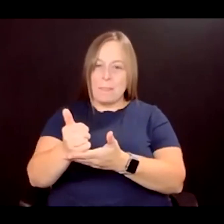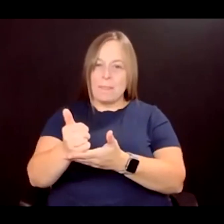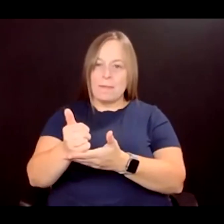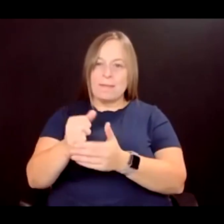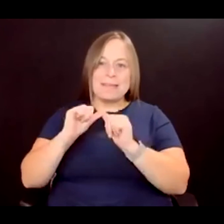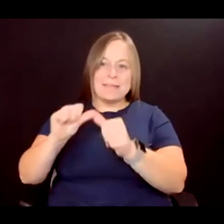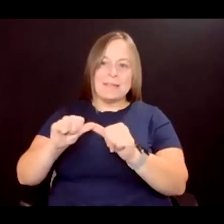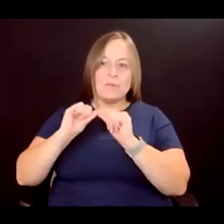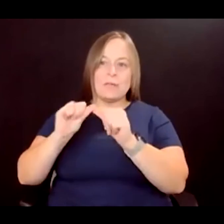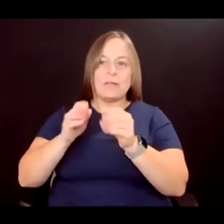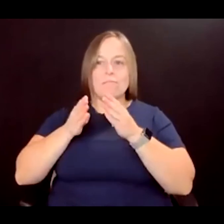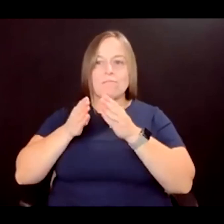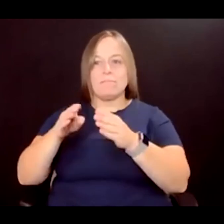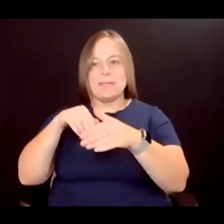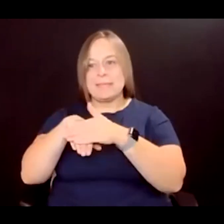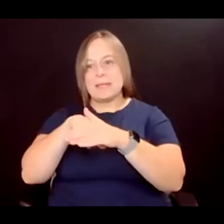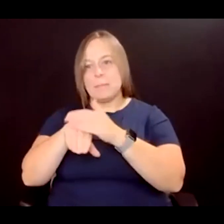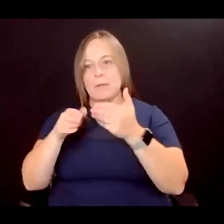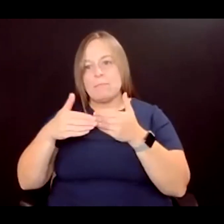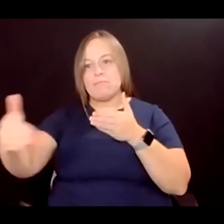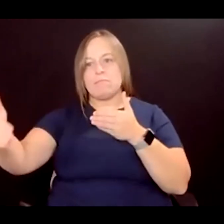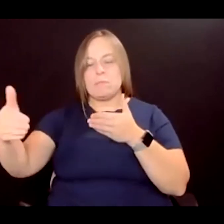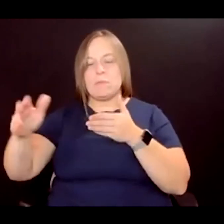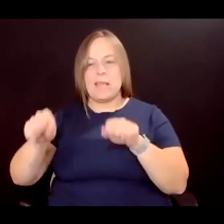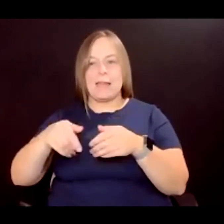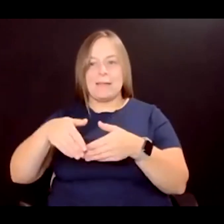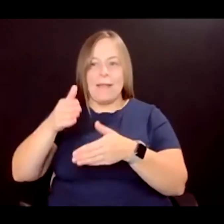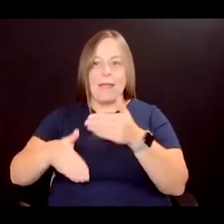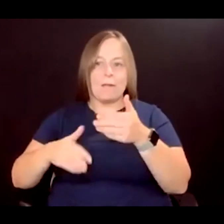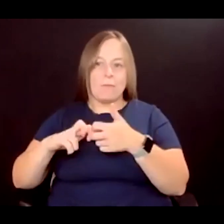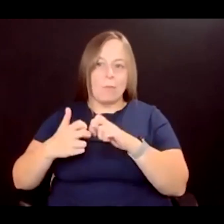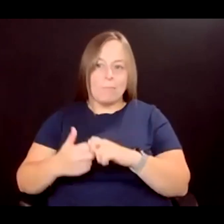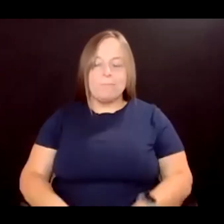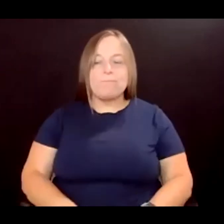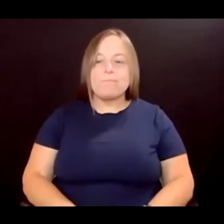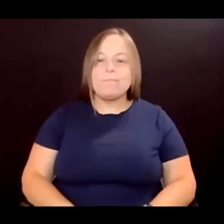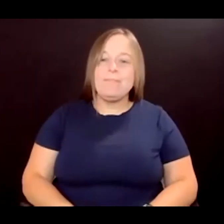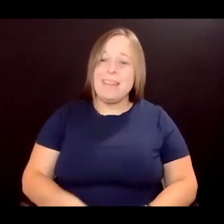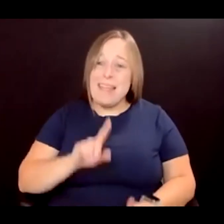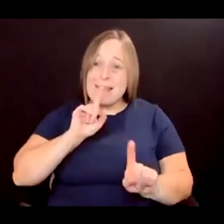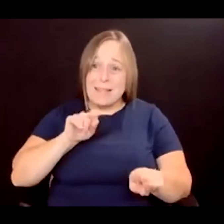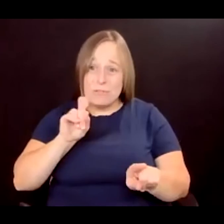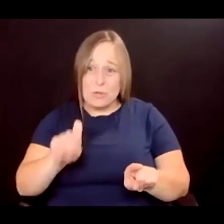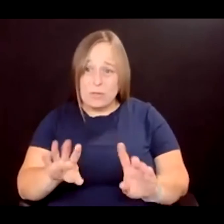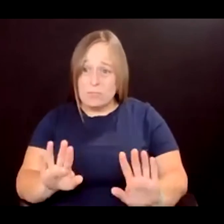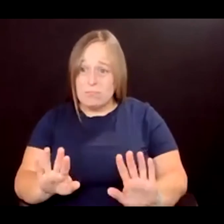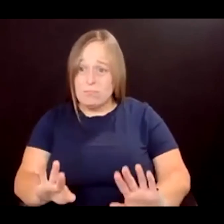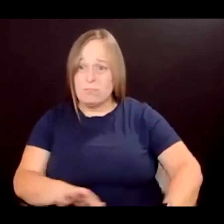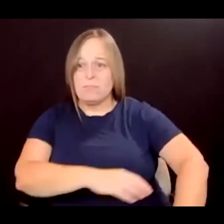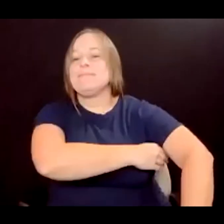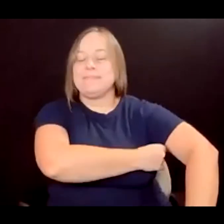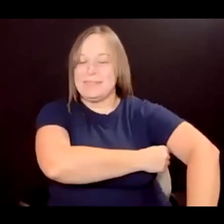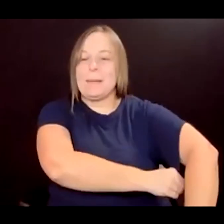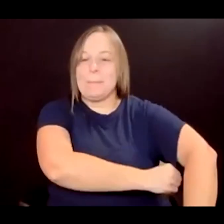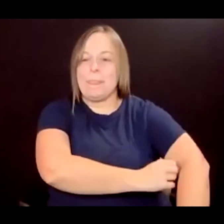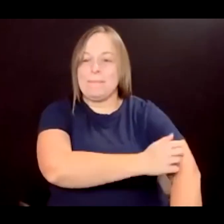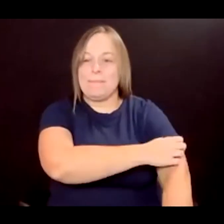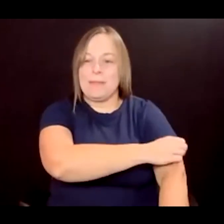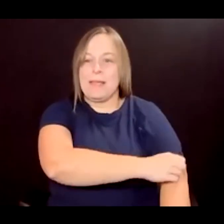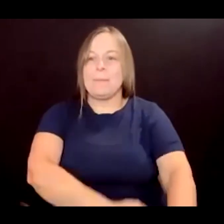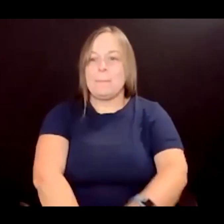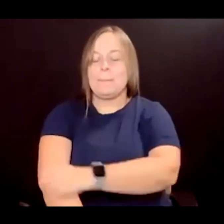Operation Transform. And it's going to have two focuses. One is how you access